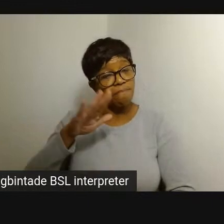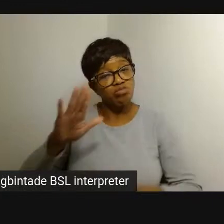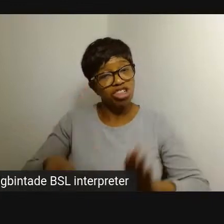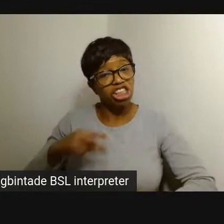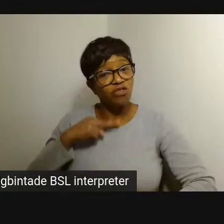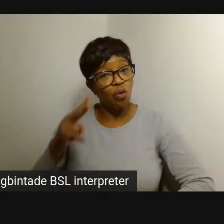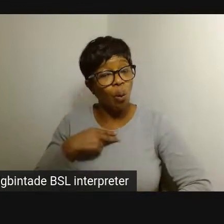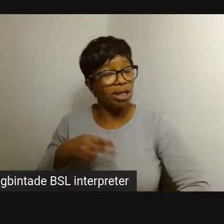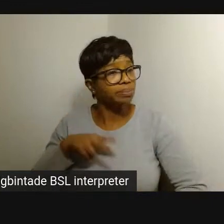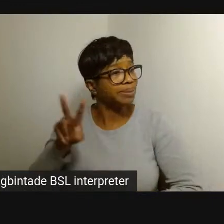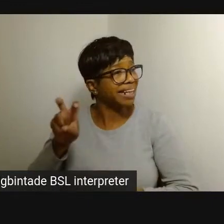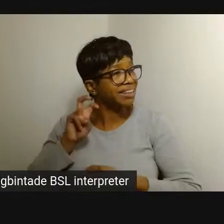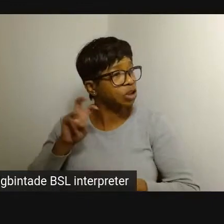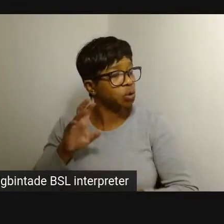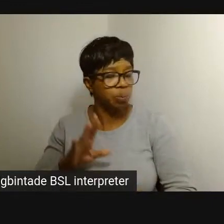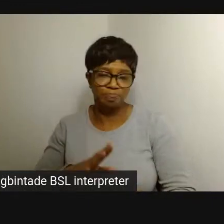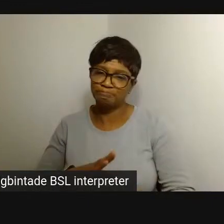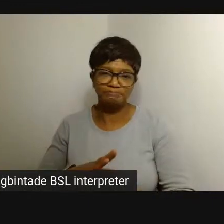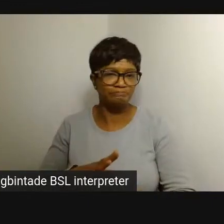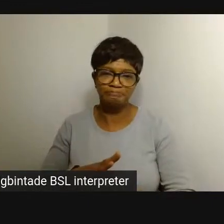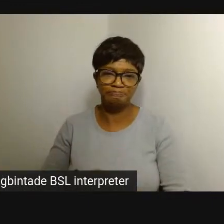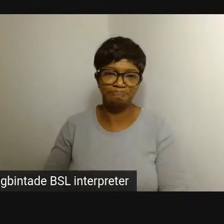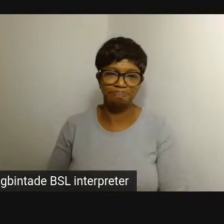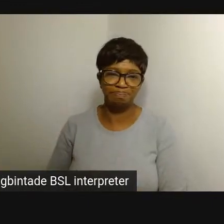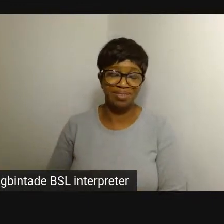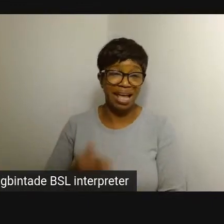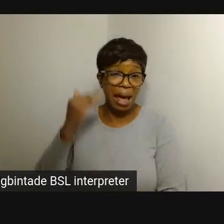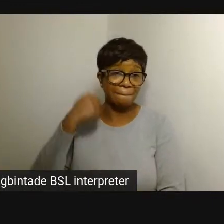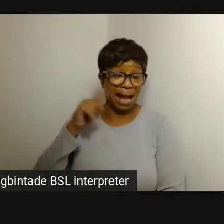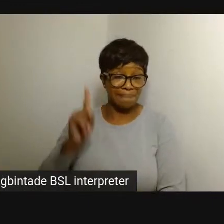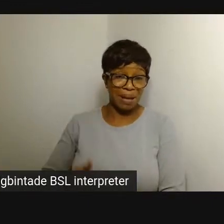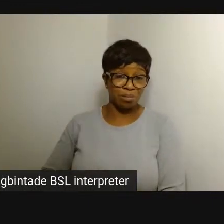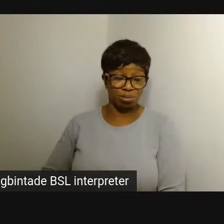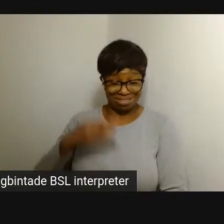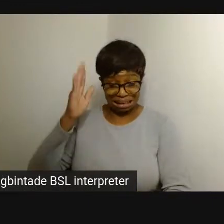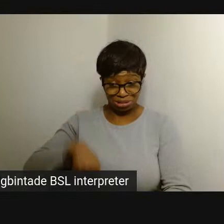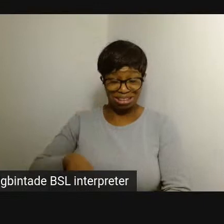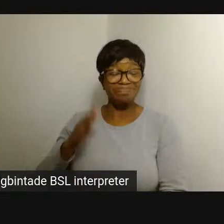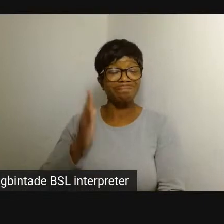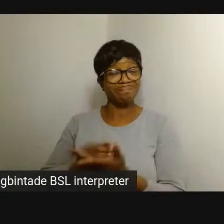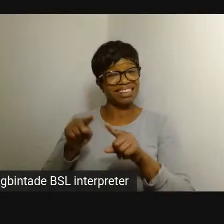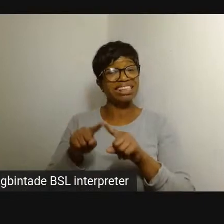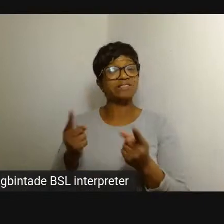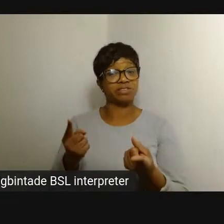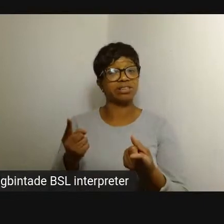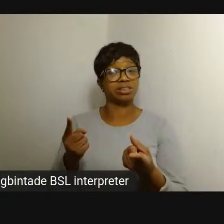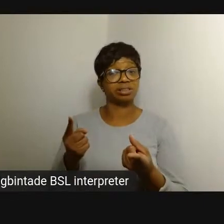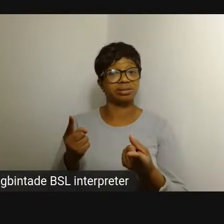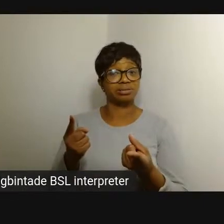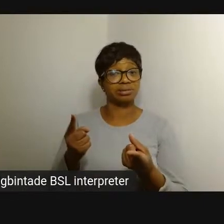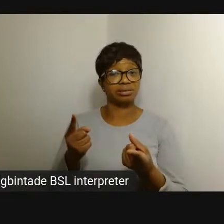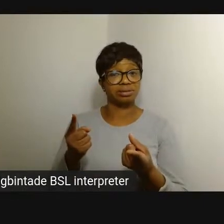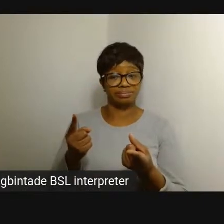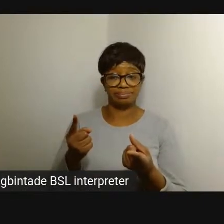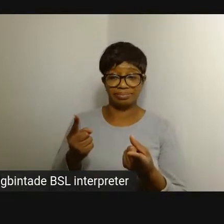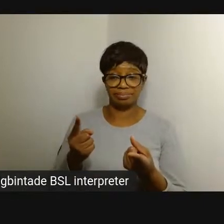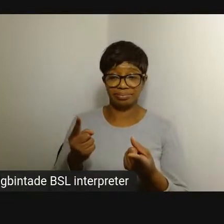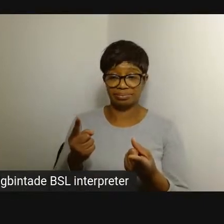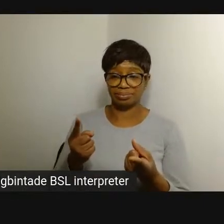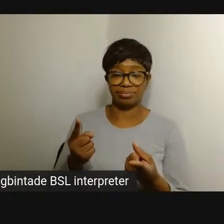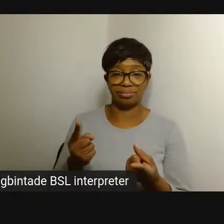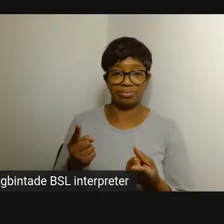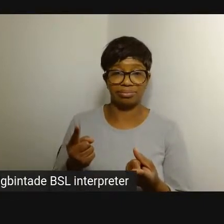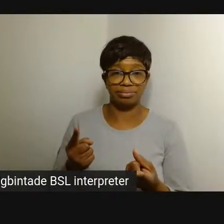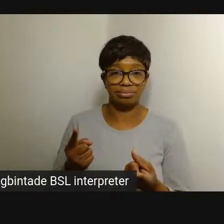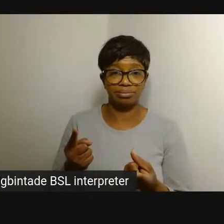heard. Black people have a different experience. Please note that while I speak of the